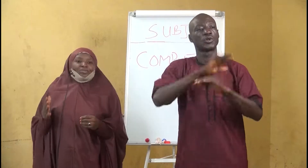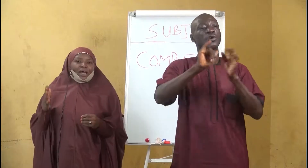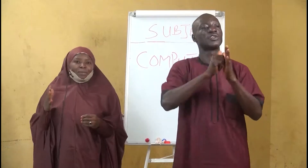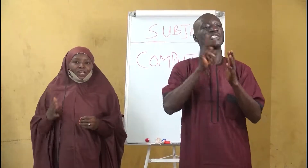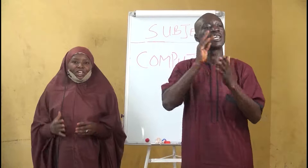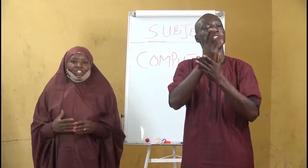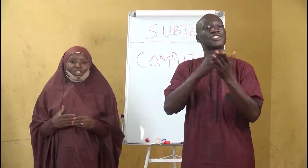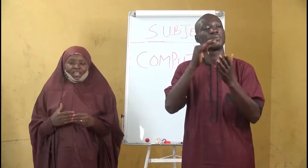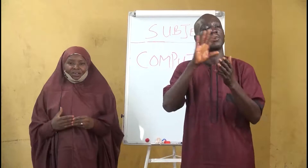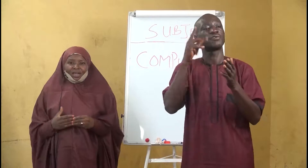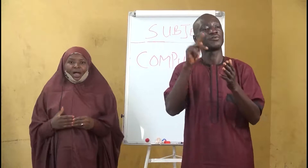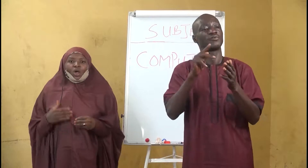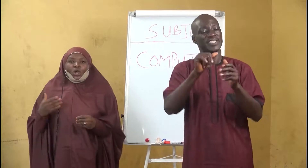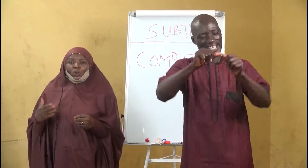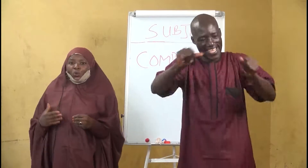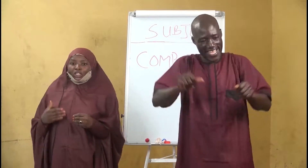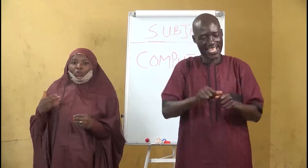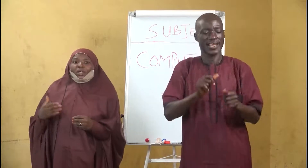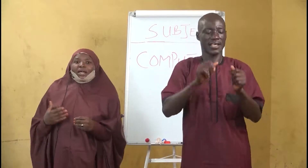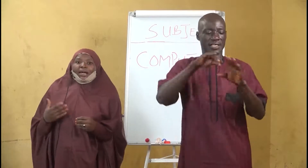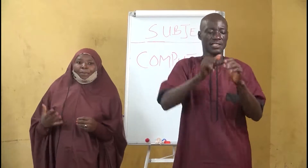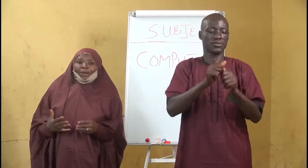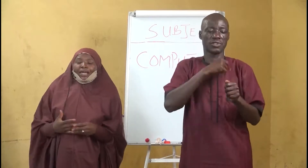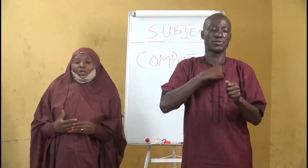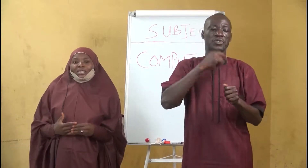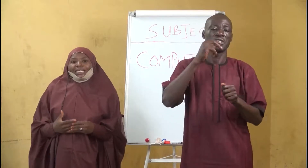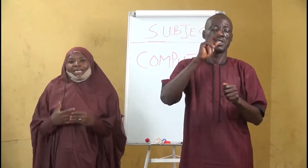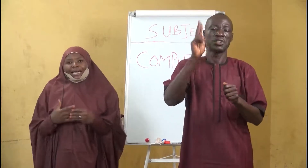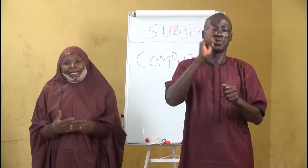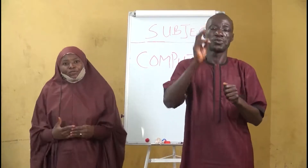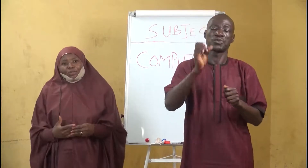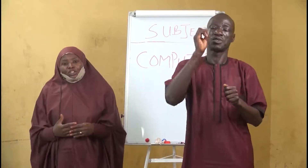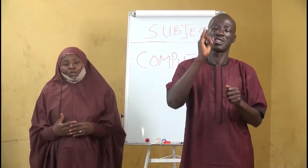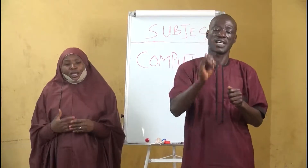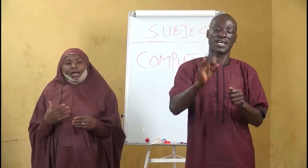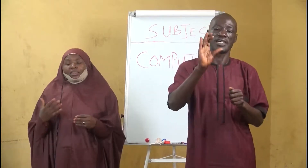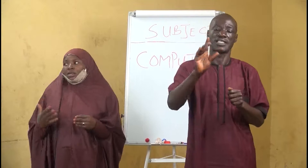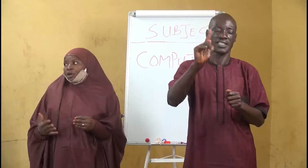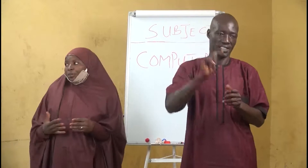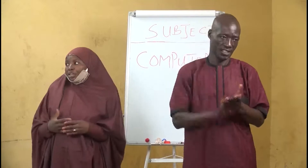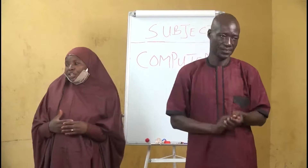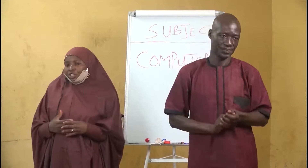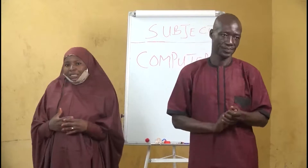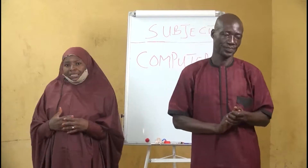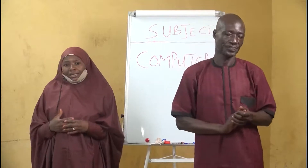the application area in which we can apply using the information and communication